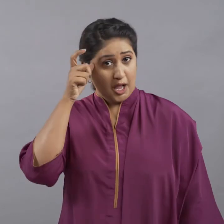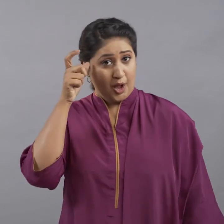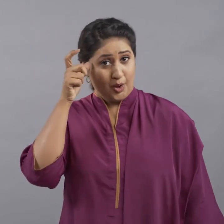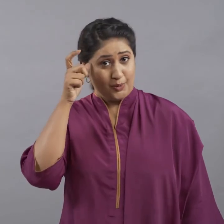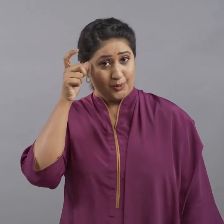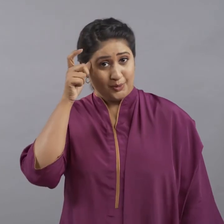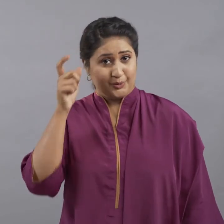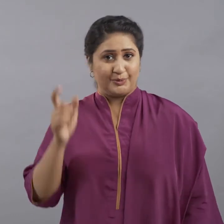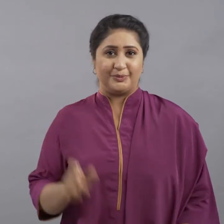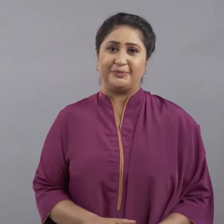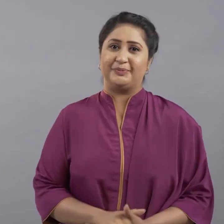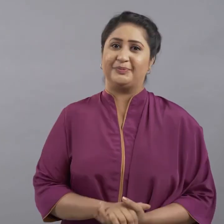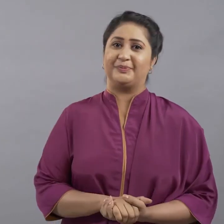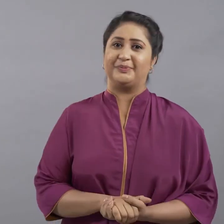Cow.